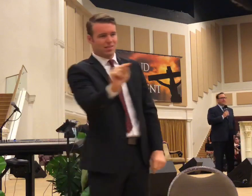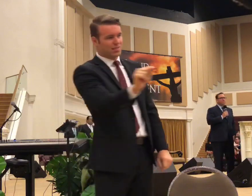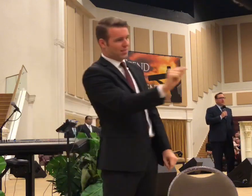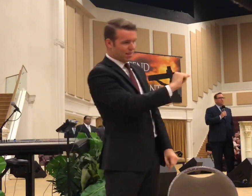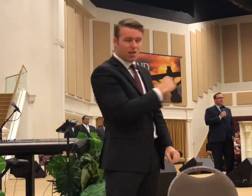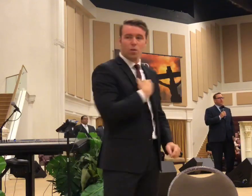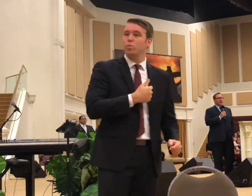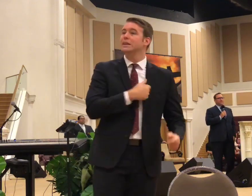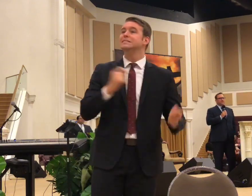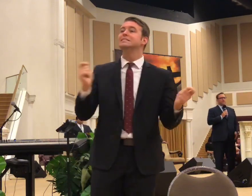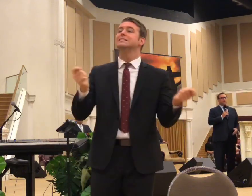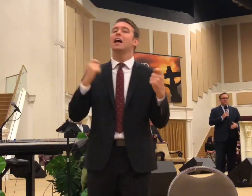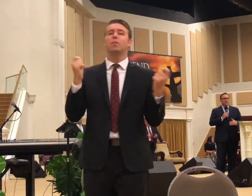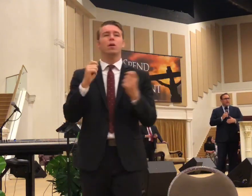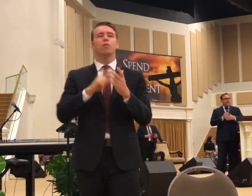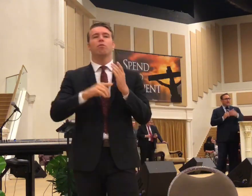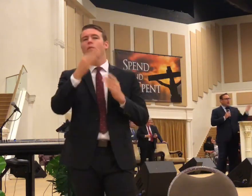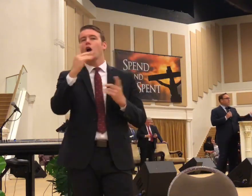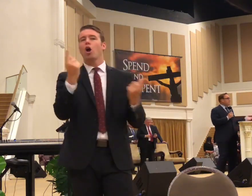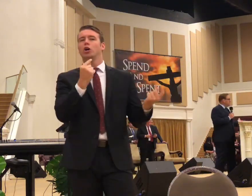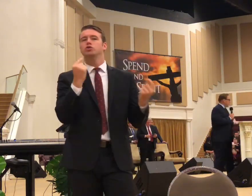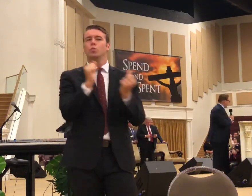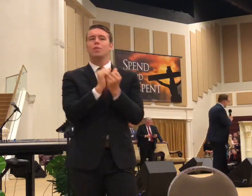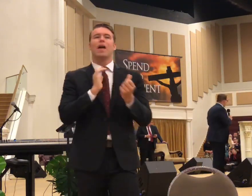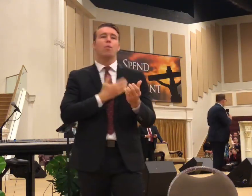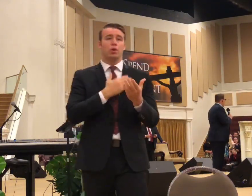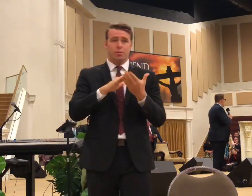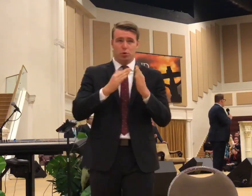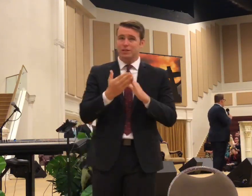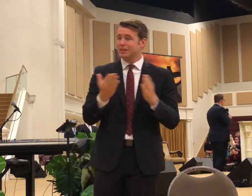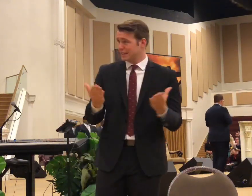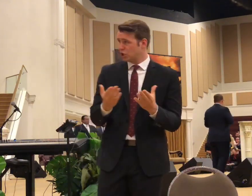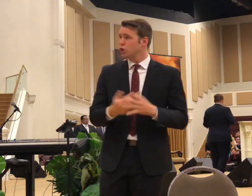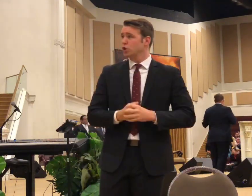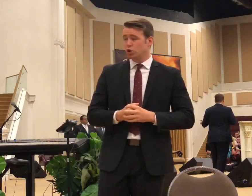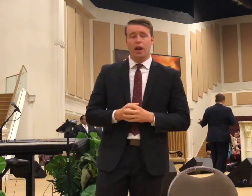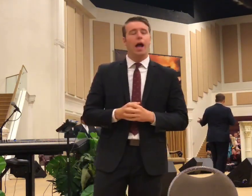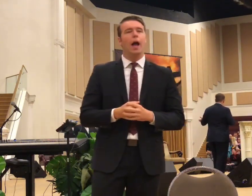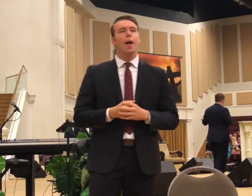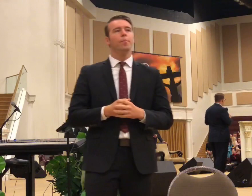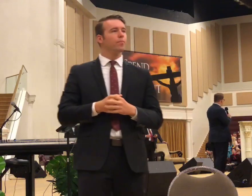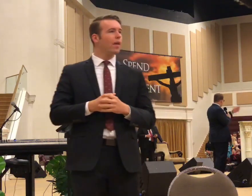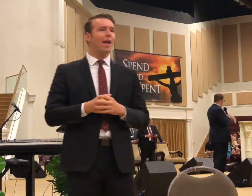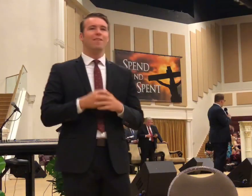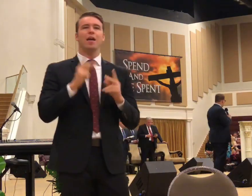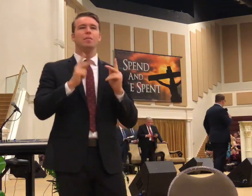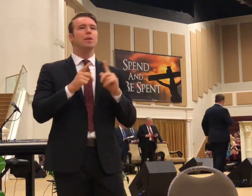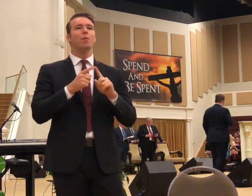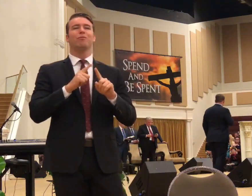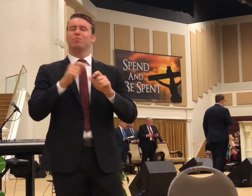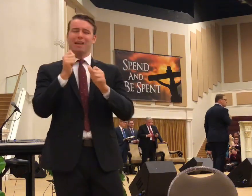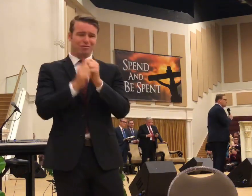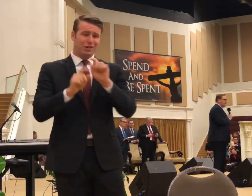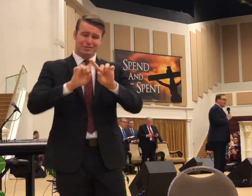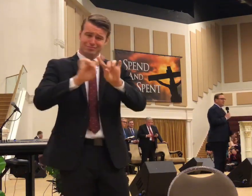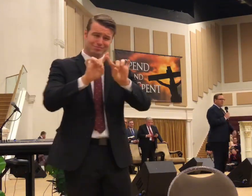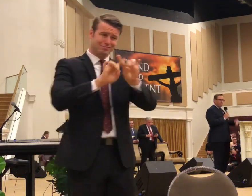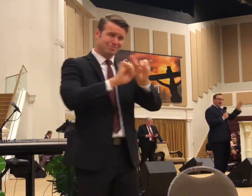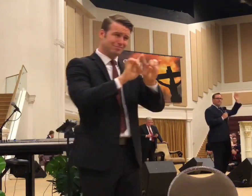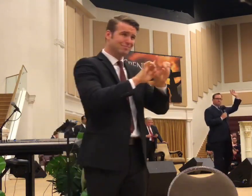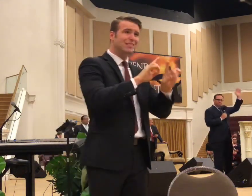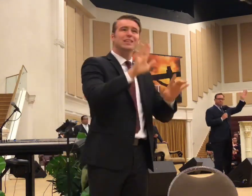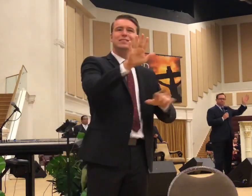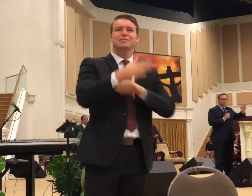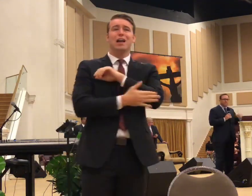we celebrate what God is doing in our community here. Amen. There are people from every tribe and tongue here. That's the way it ought to